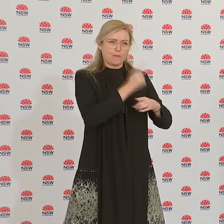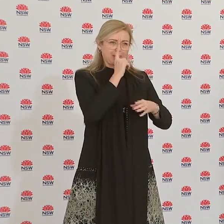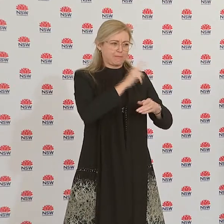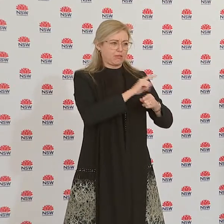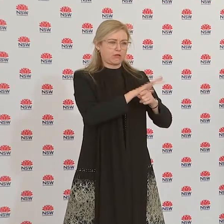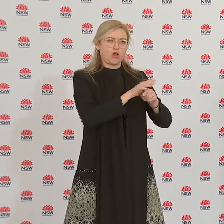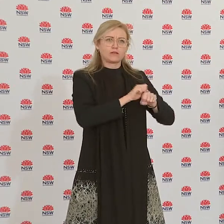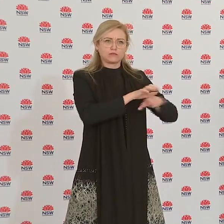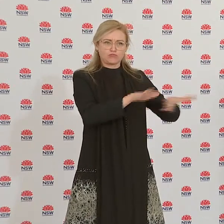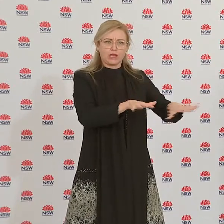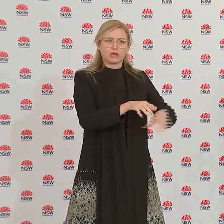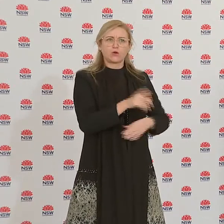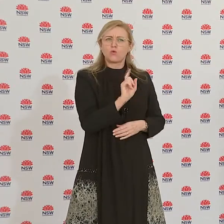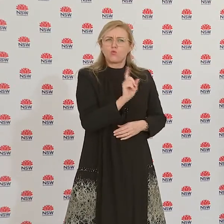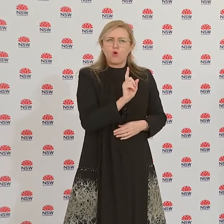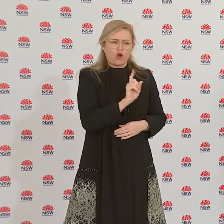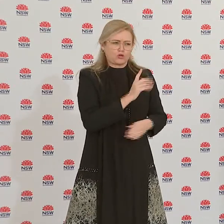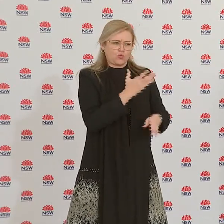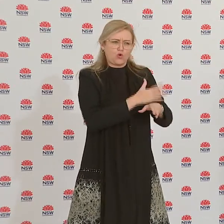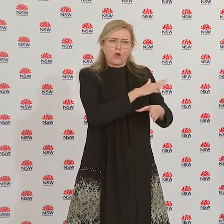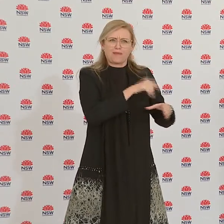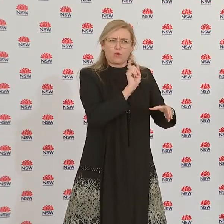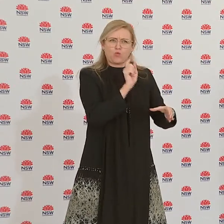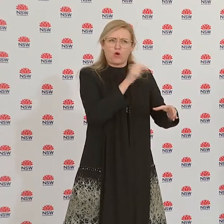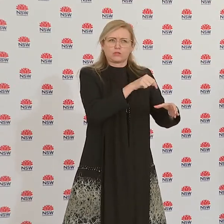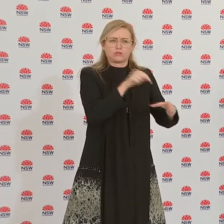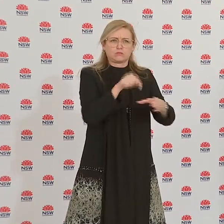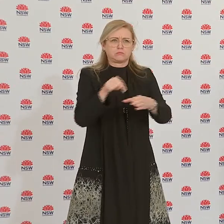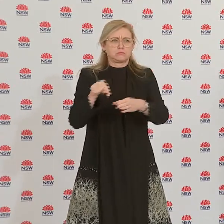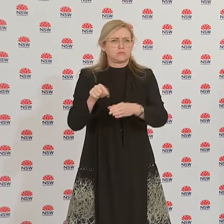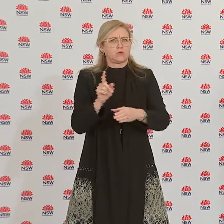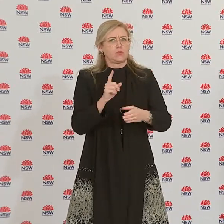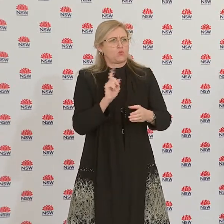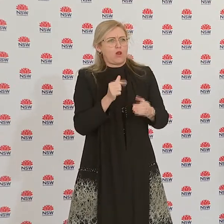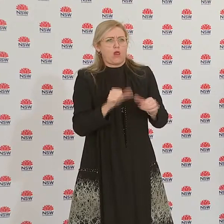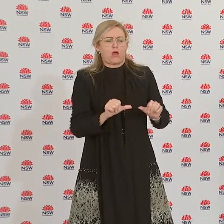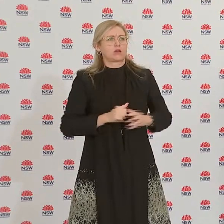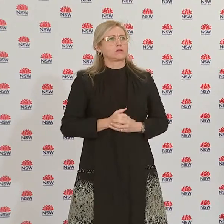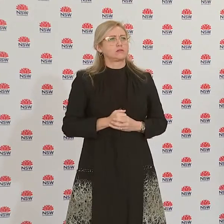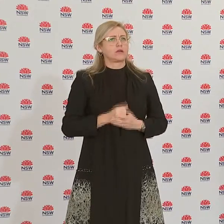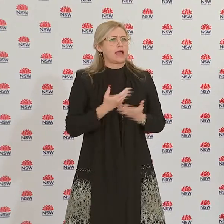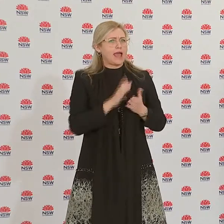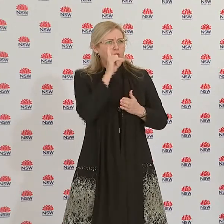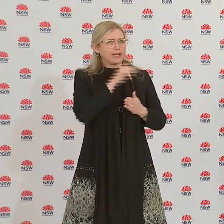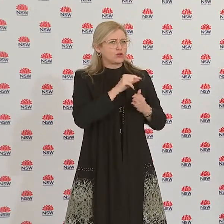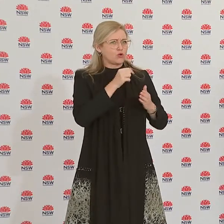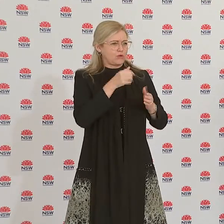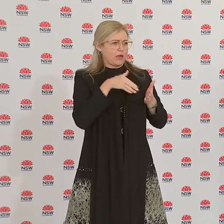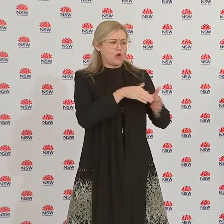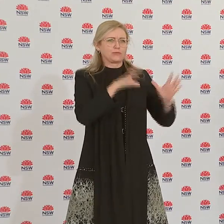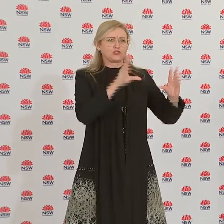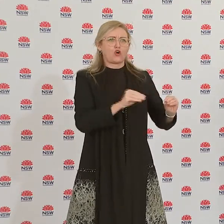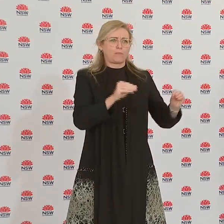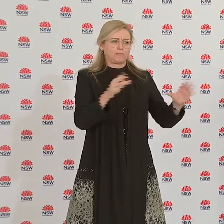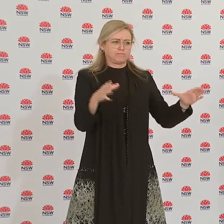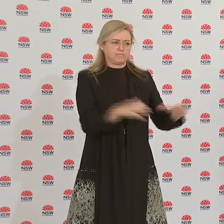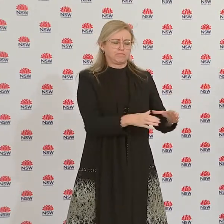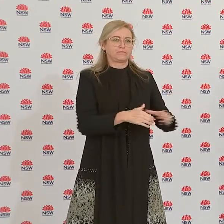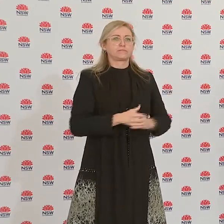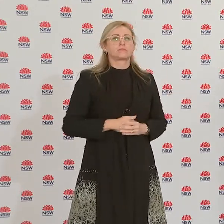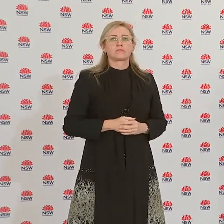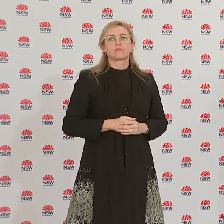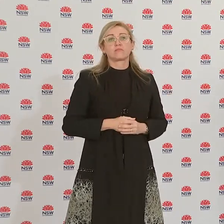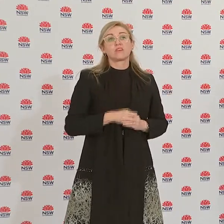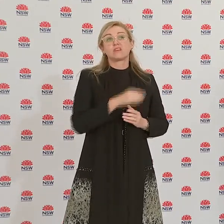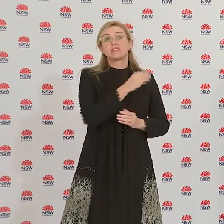and how are you working with those industries perhaps to help them tackle that transmission? So we've recognised a number of industries, and they